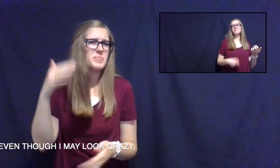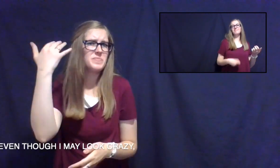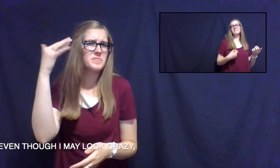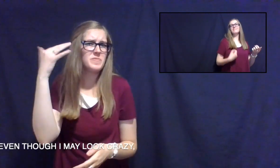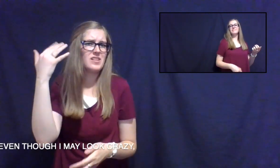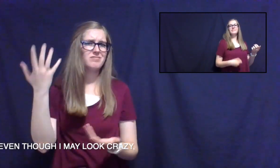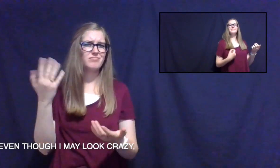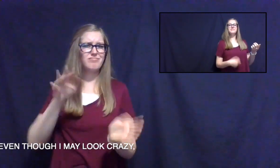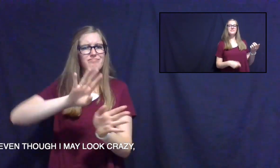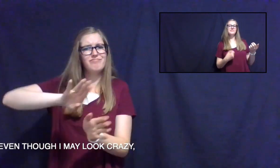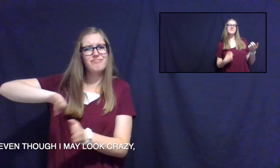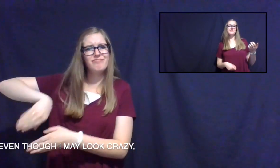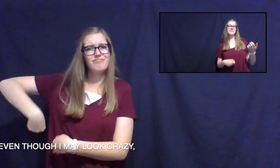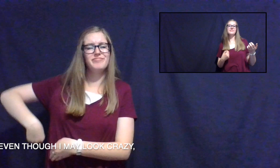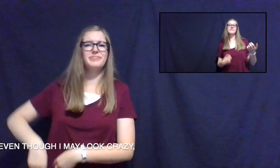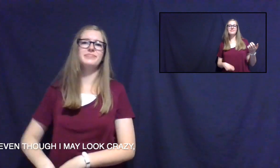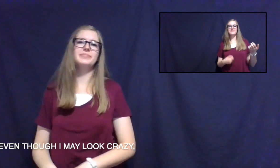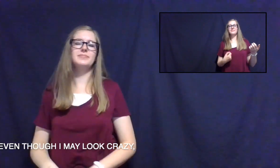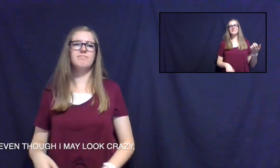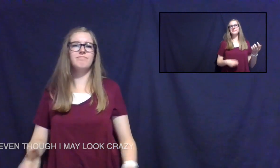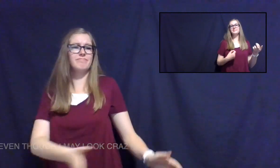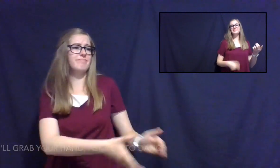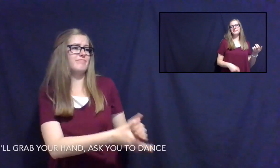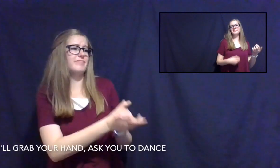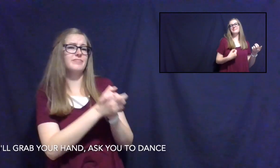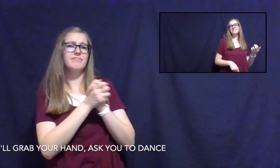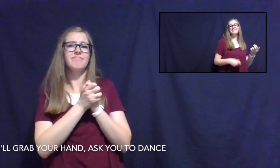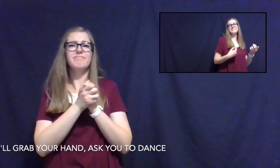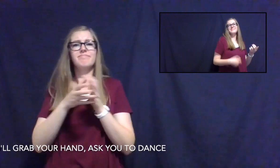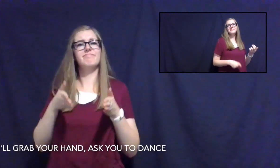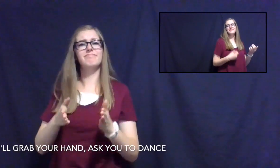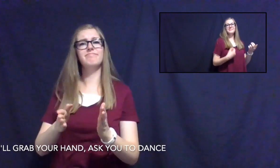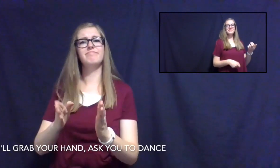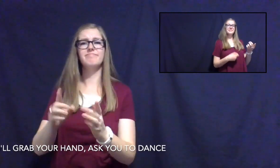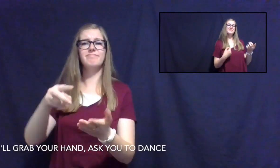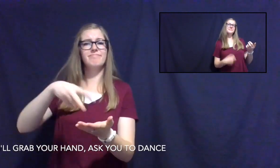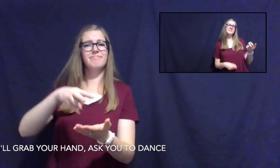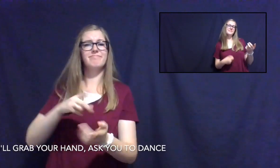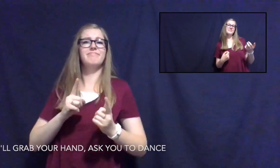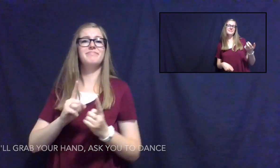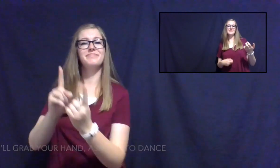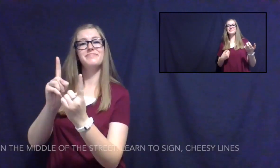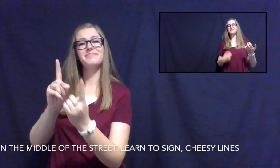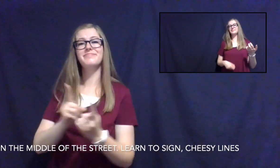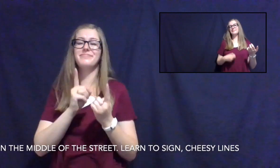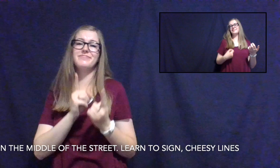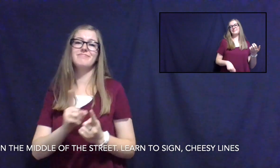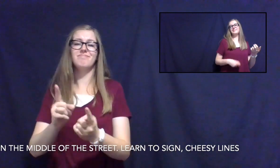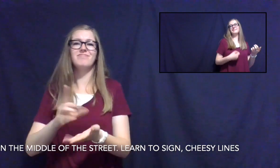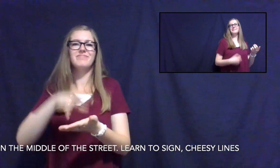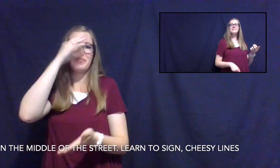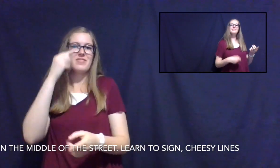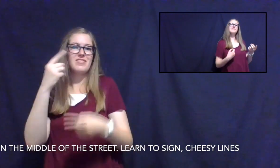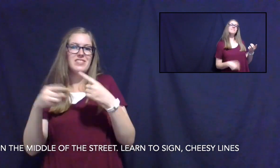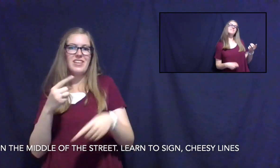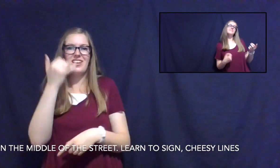Even though I may look crazy I'll grab your hand, ask you to dance In the middle of the